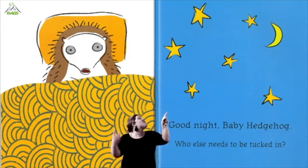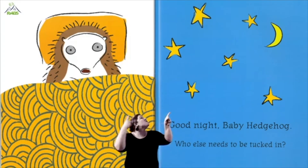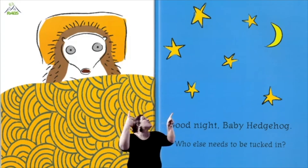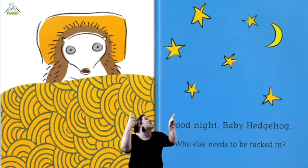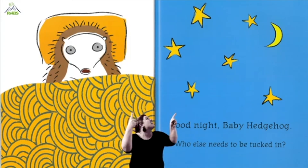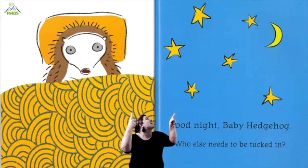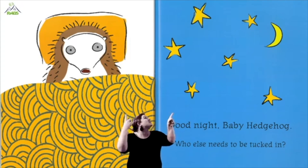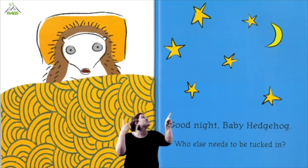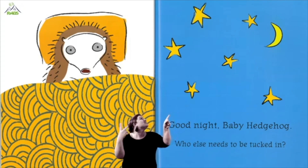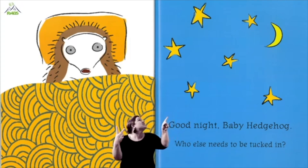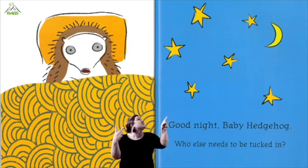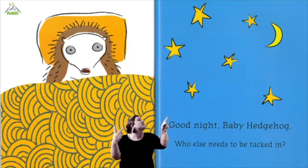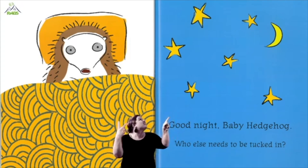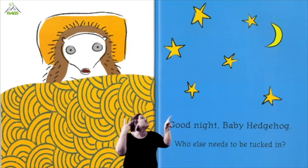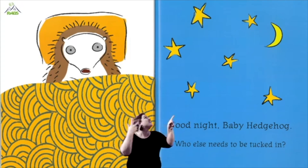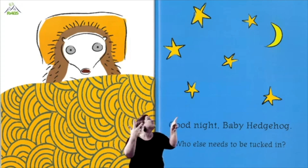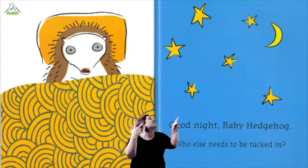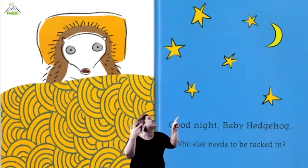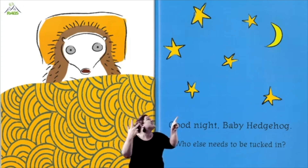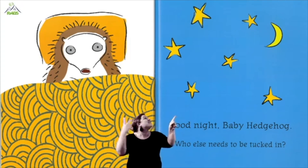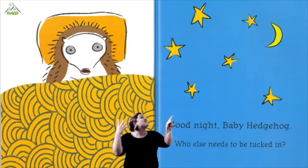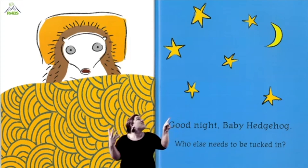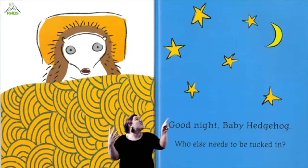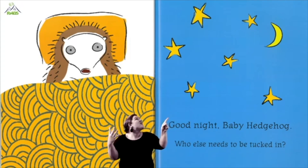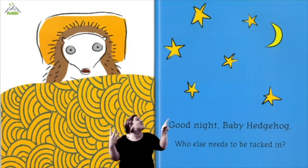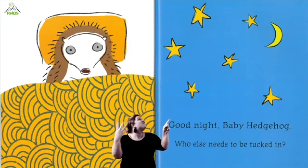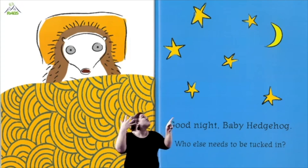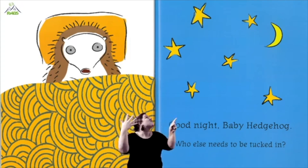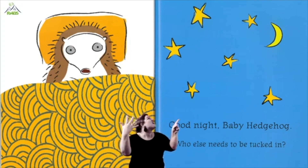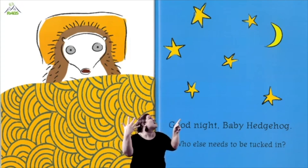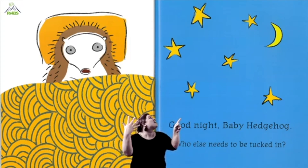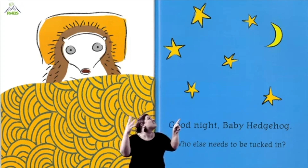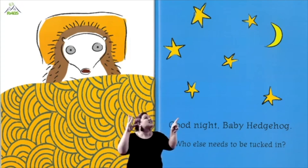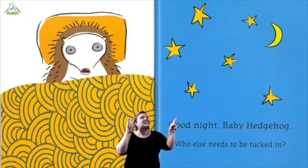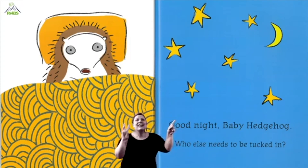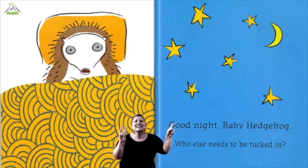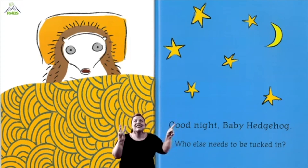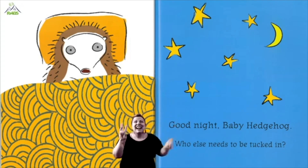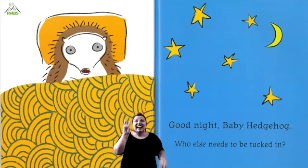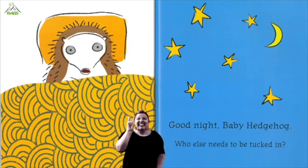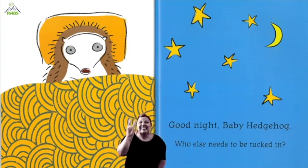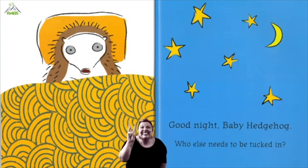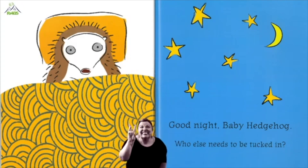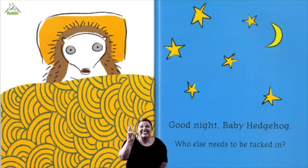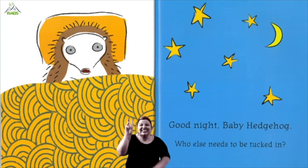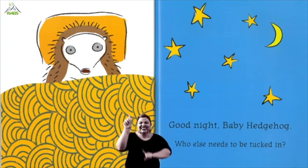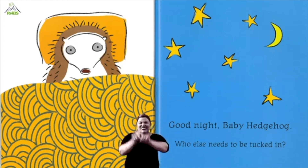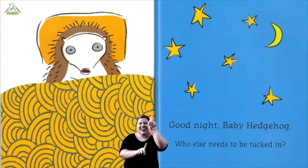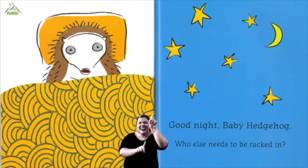Do you see 1, 2, 3, 4, 5, 6 stars